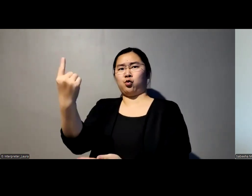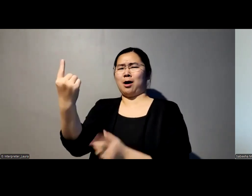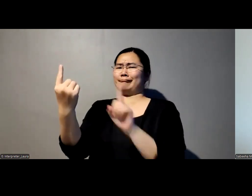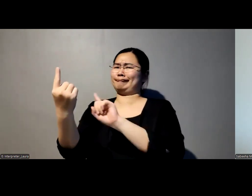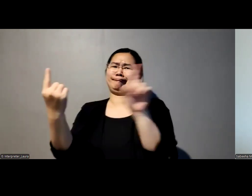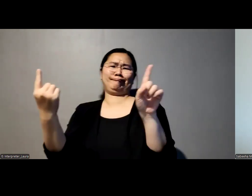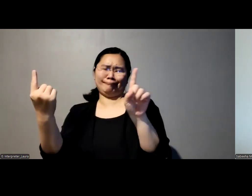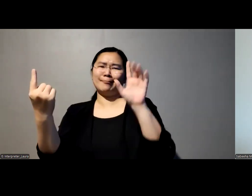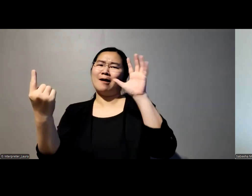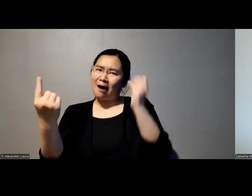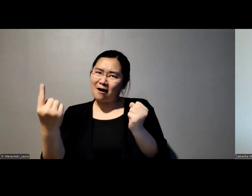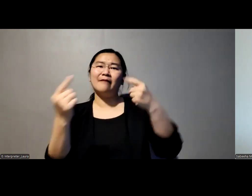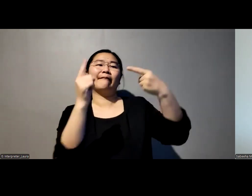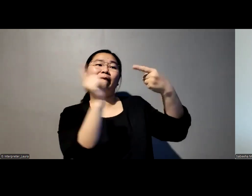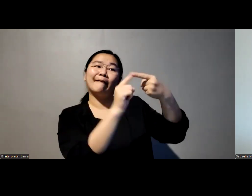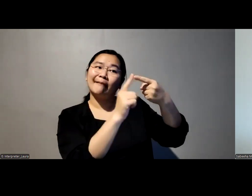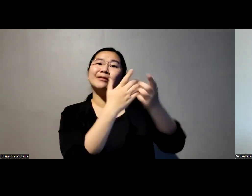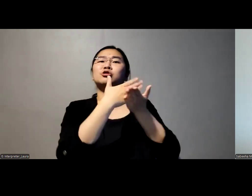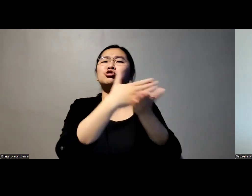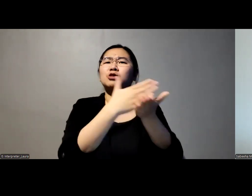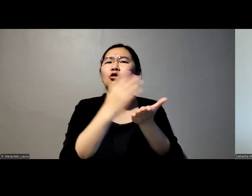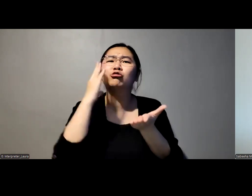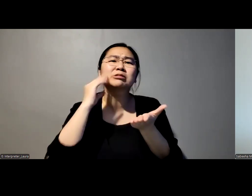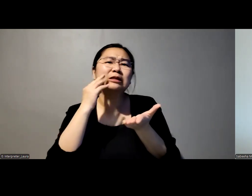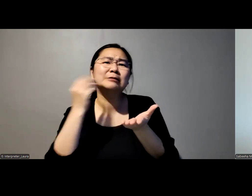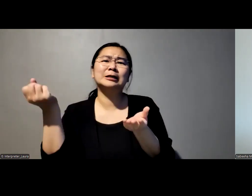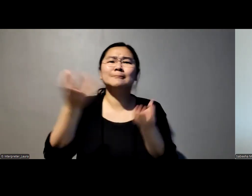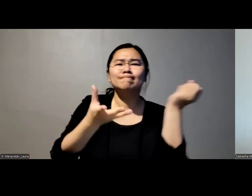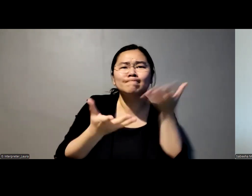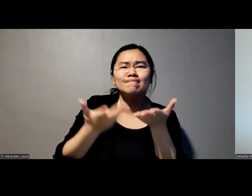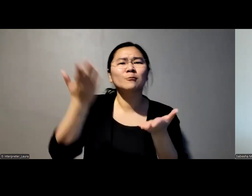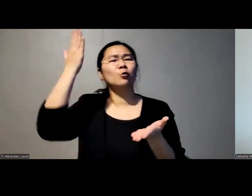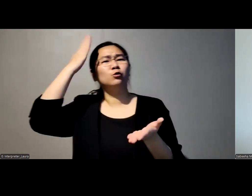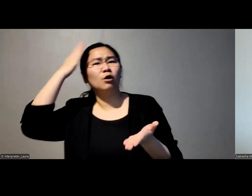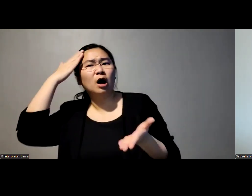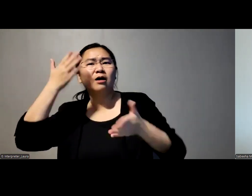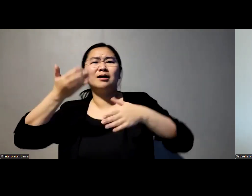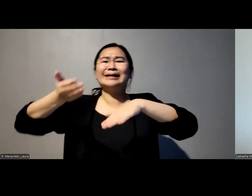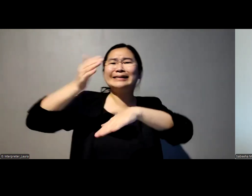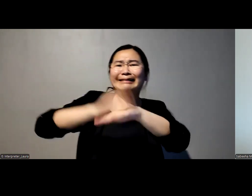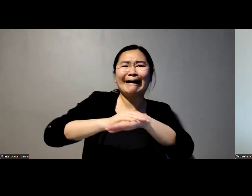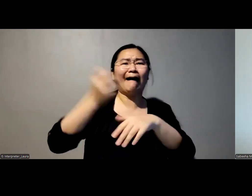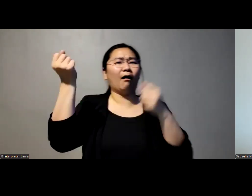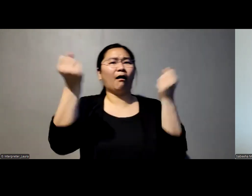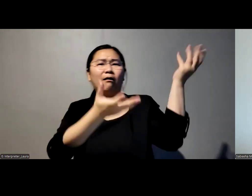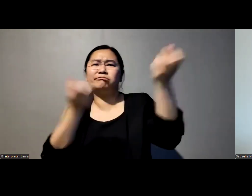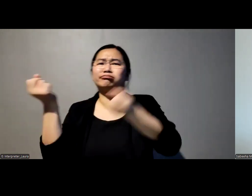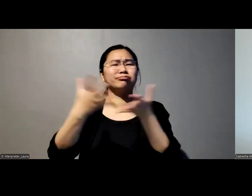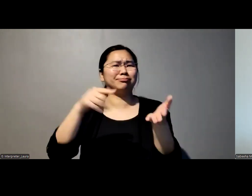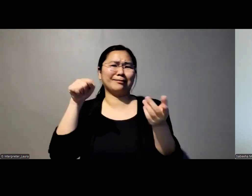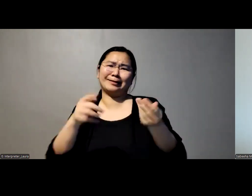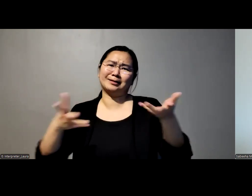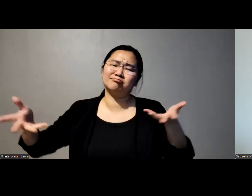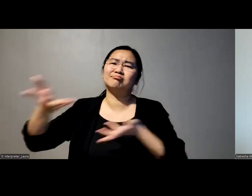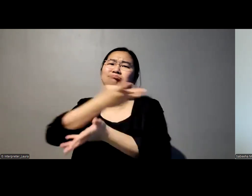much broader than that. It's so important that we share our experiences from our different contexts,